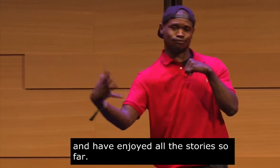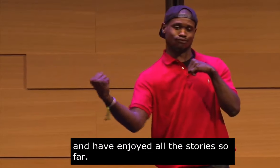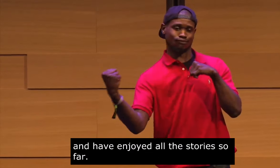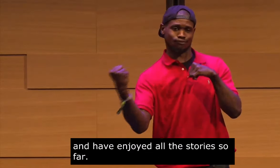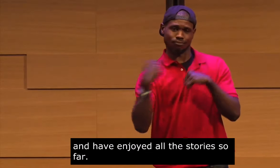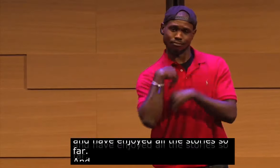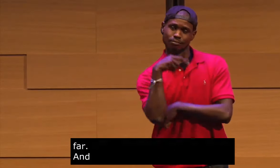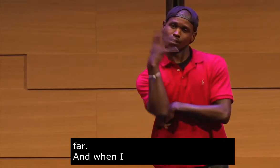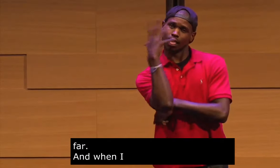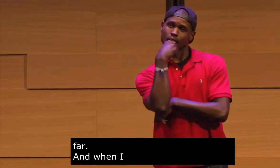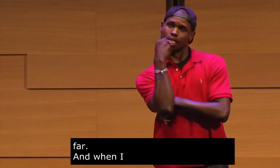And when I watch,